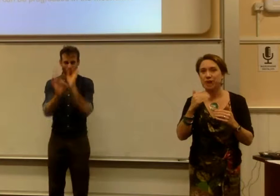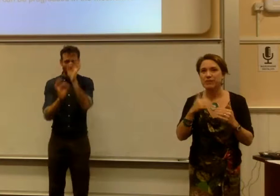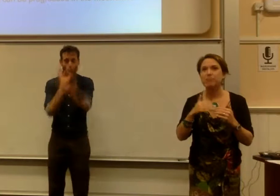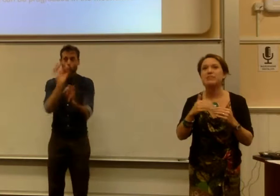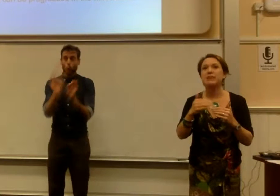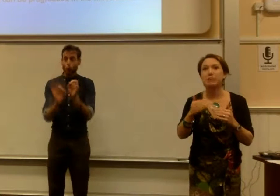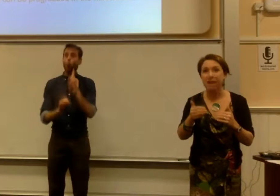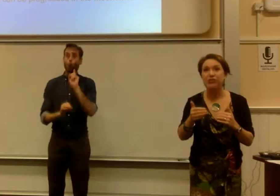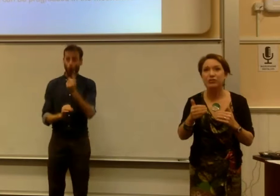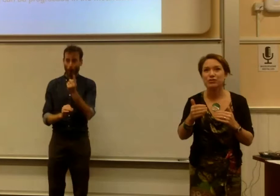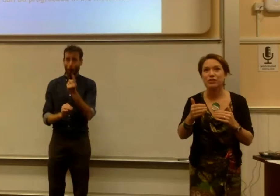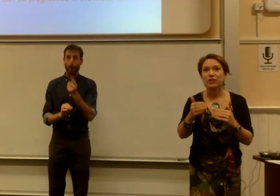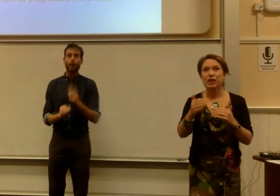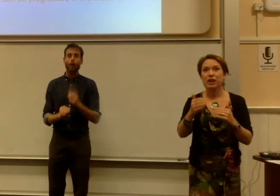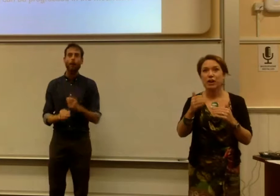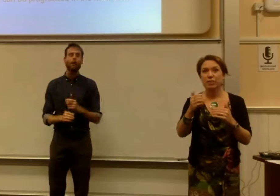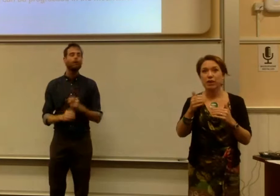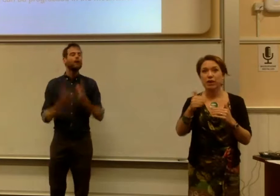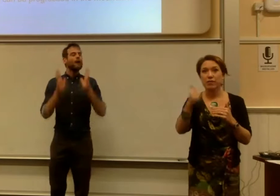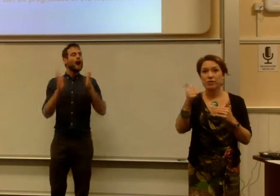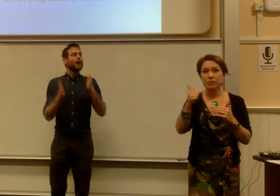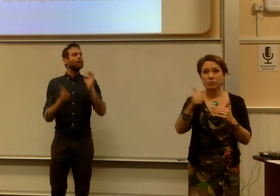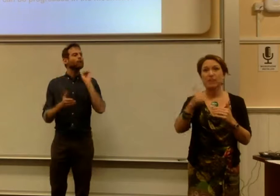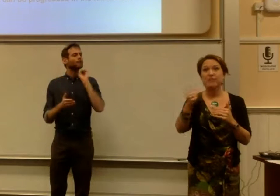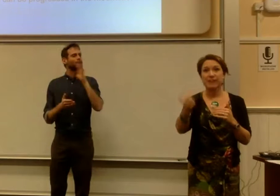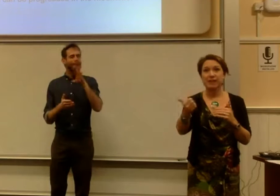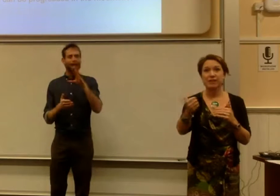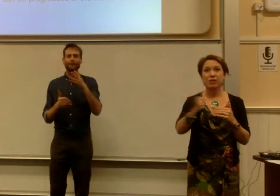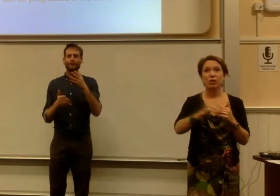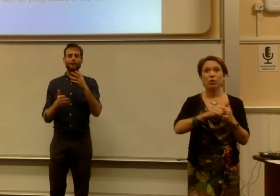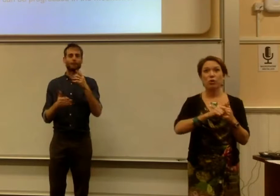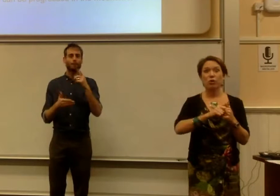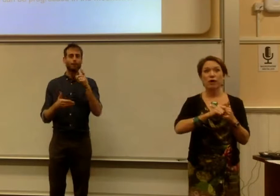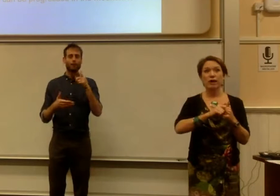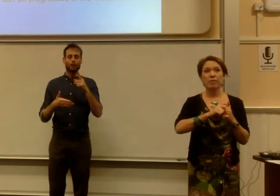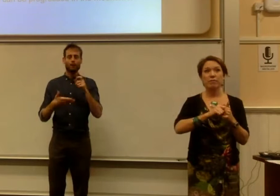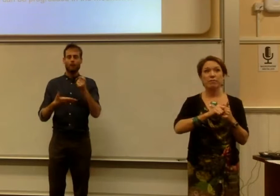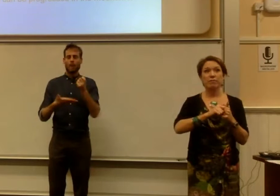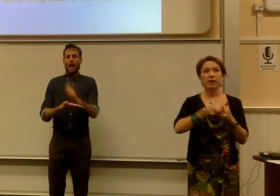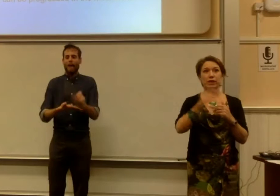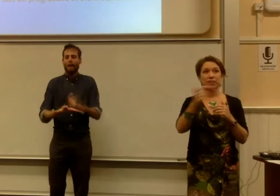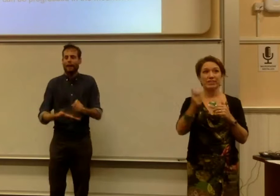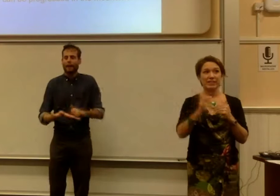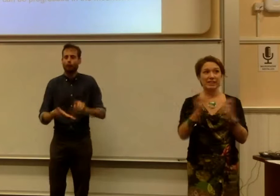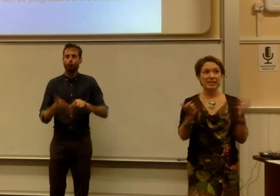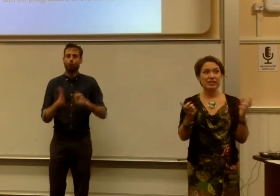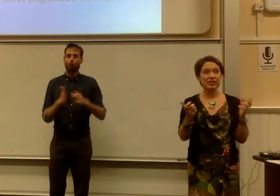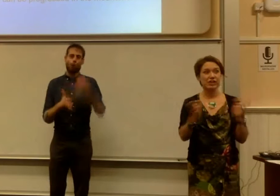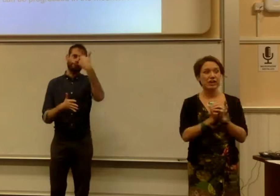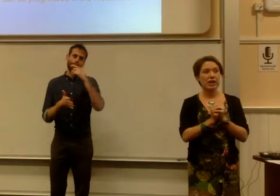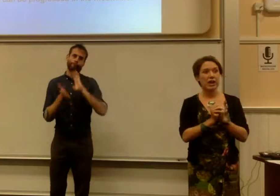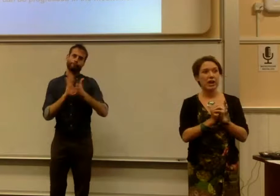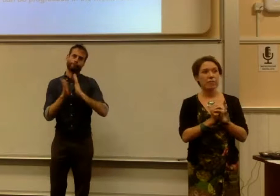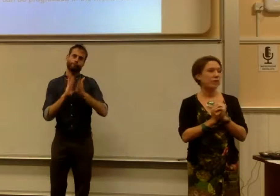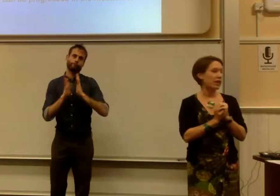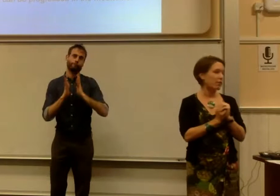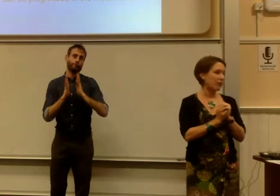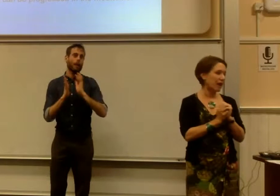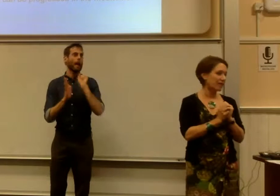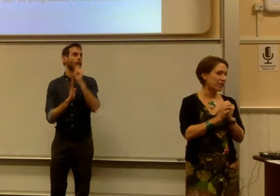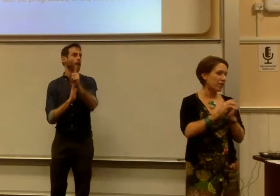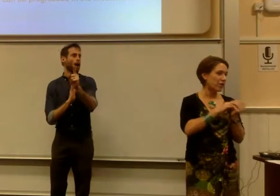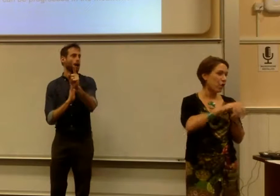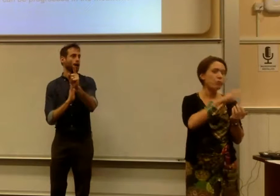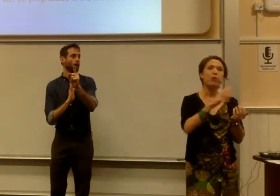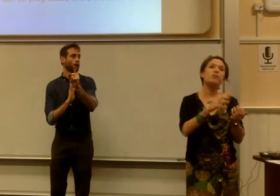to submit an application either in BSL or in written English.